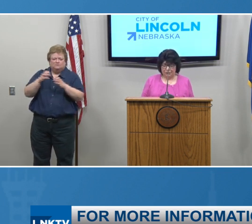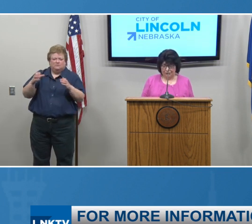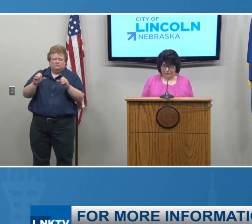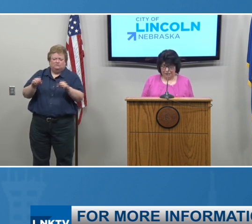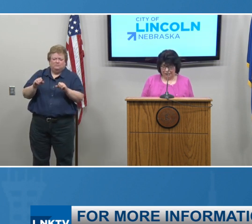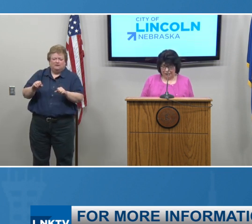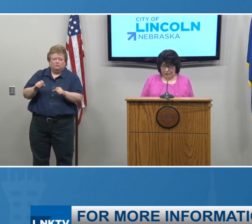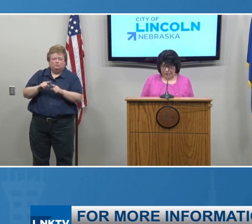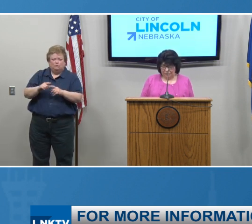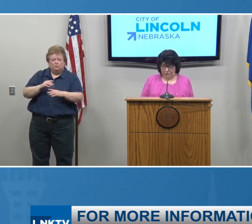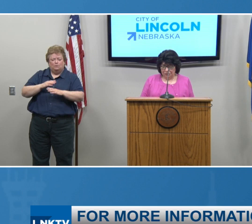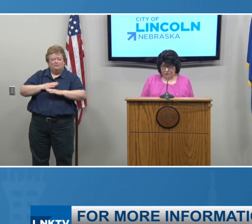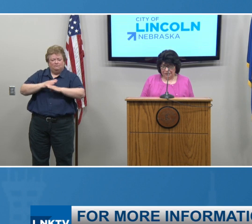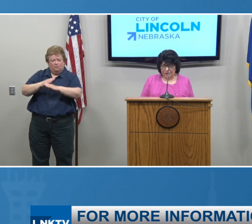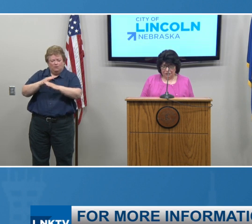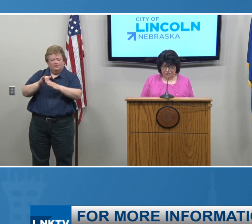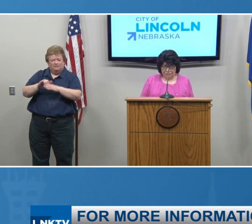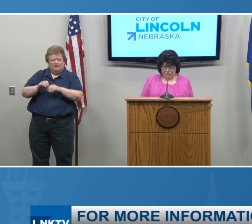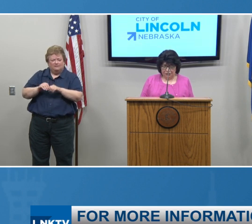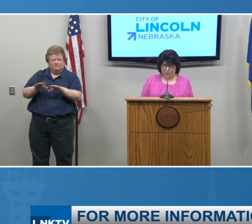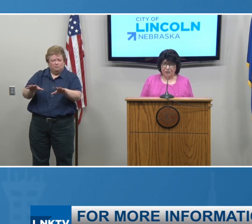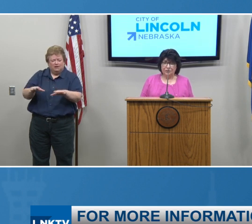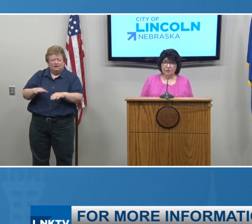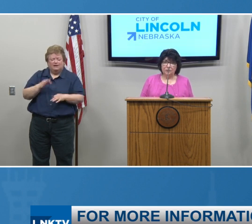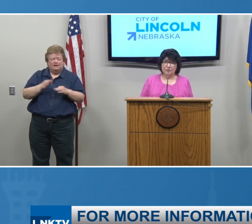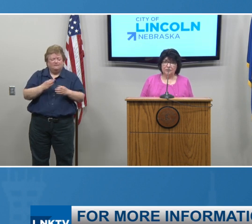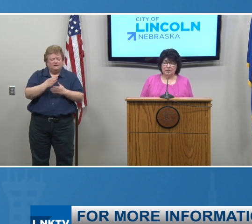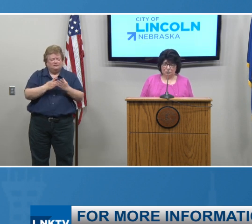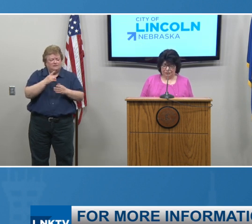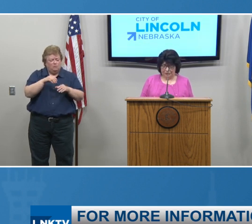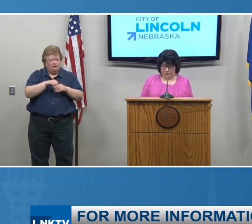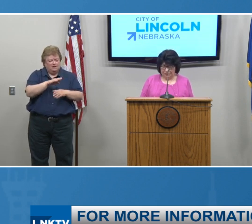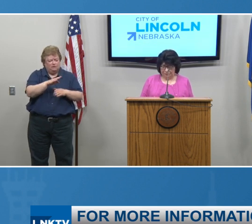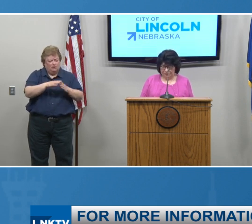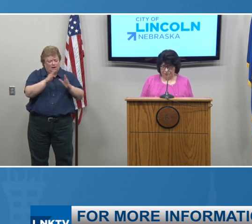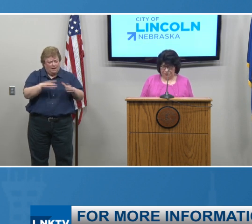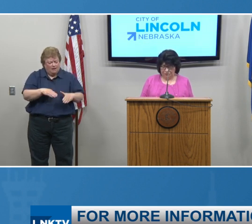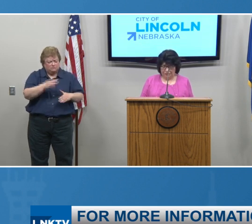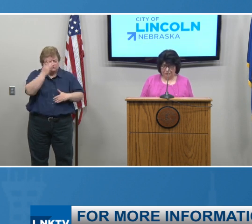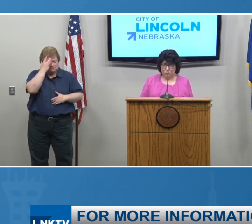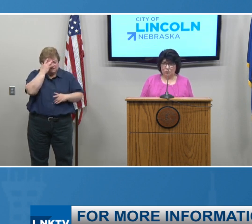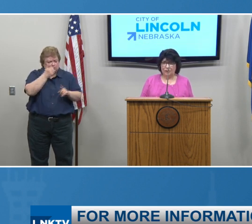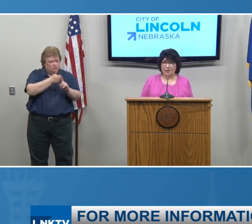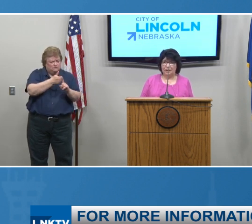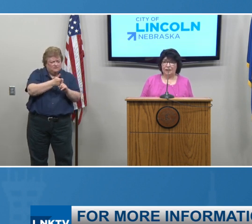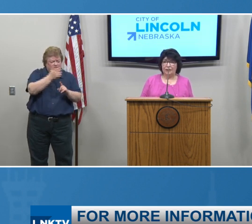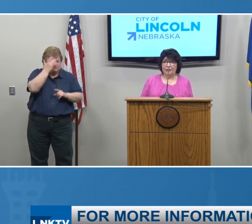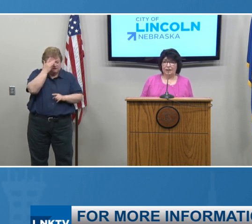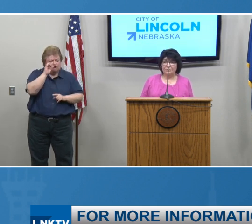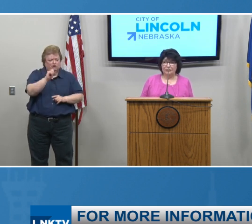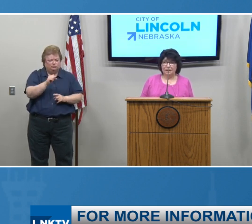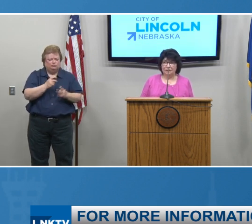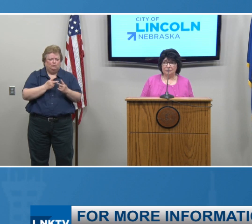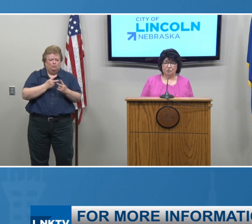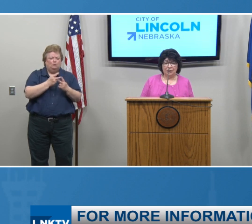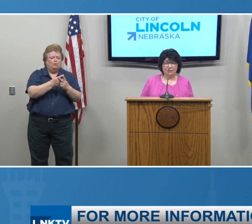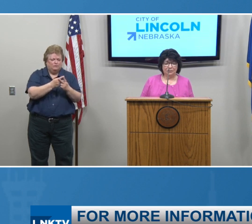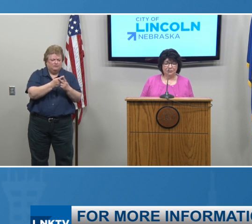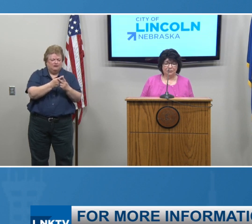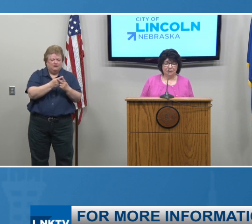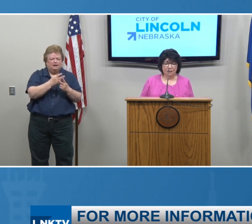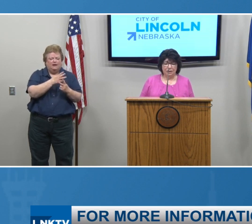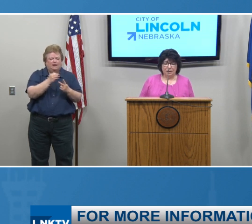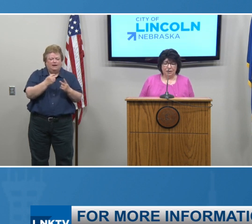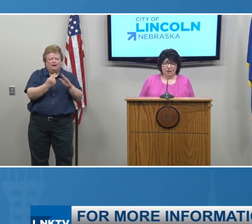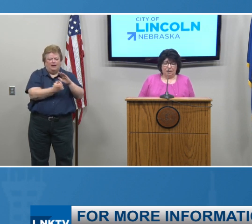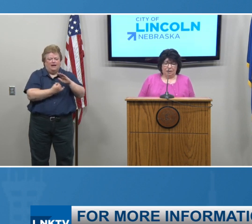of the virus. And when you are sick or someone in your household is sick with symptoms, you should self-quarantine and isolate from